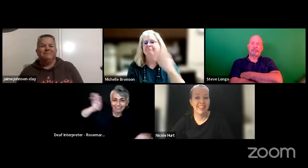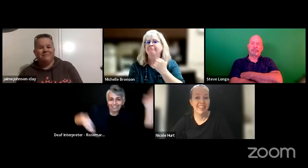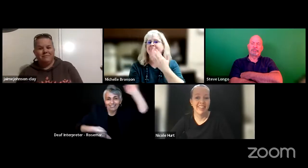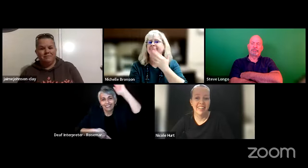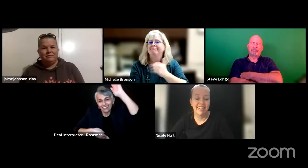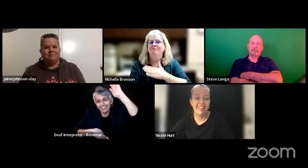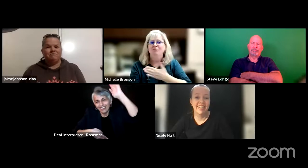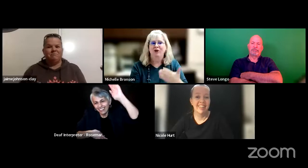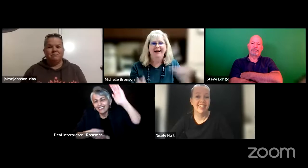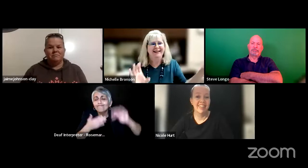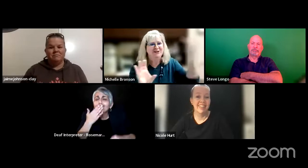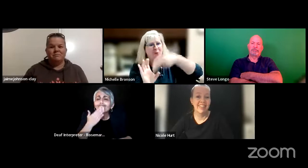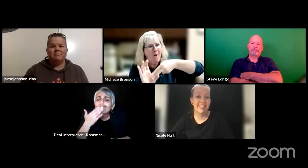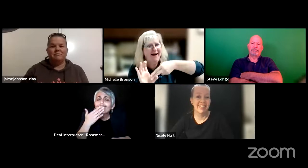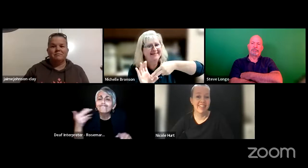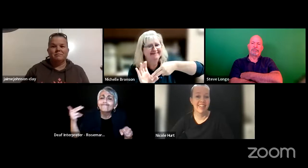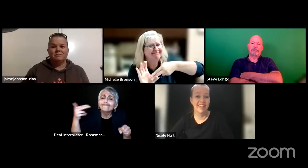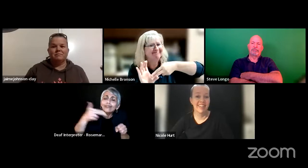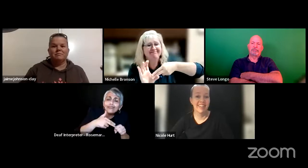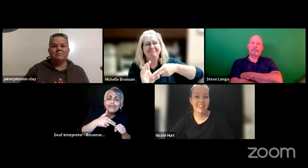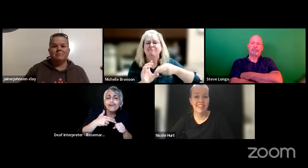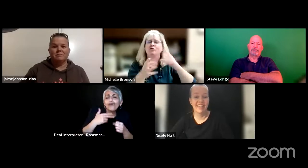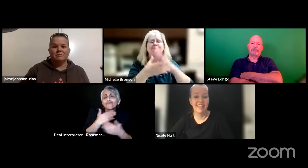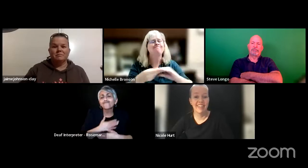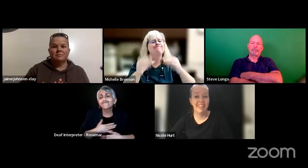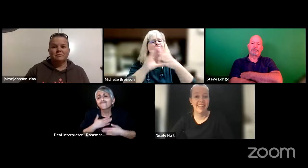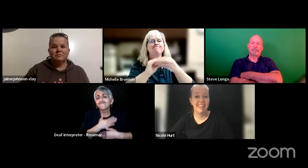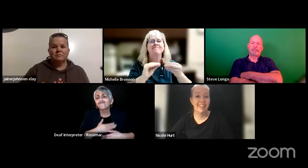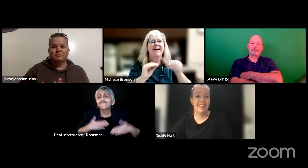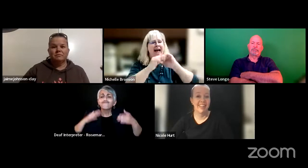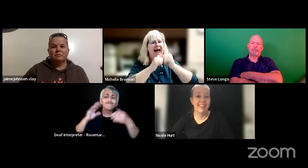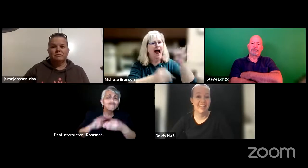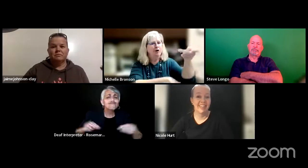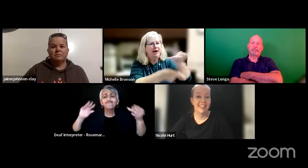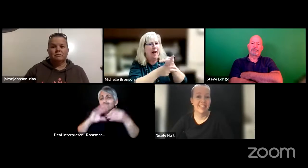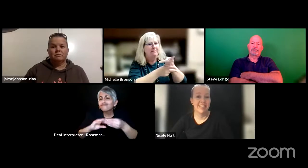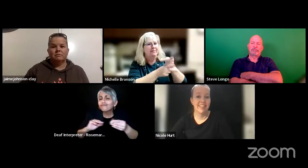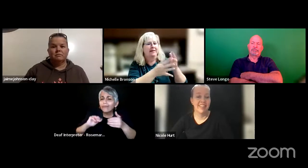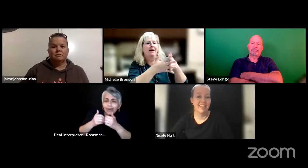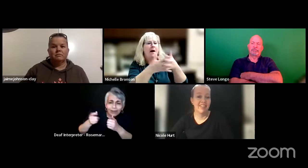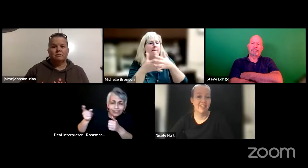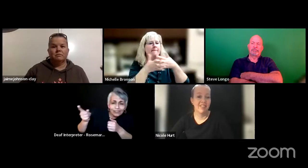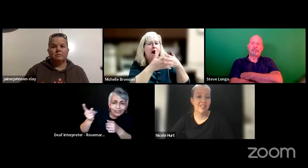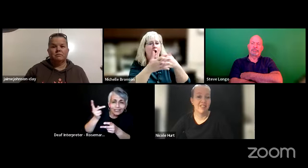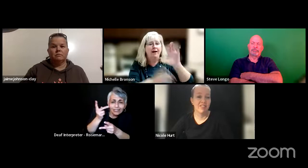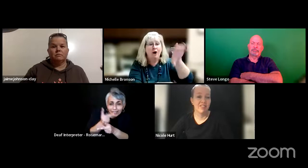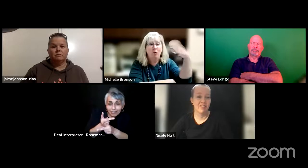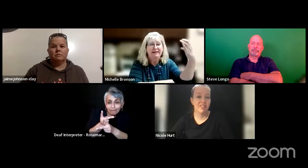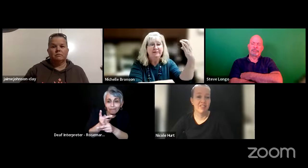whereas it was nighttime for us. And she was more than willing to take part and join